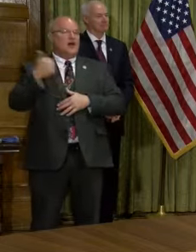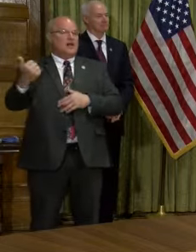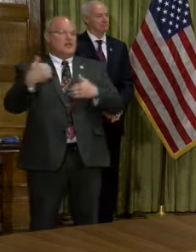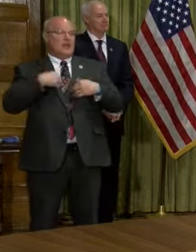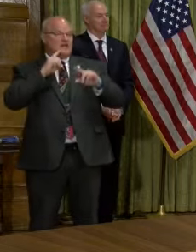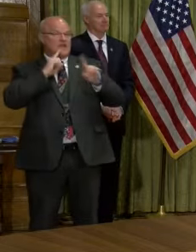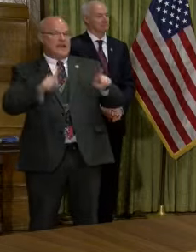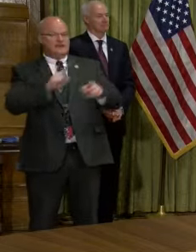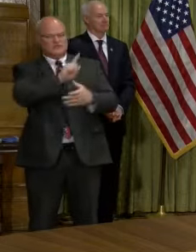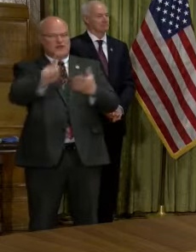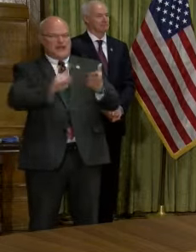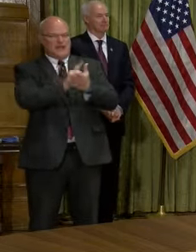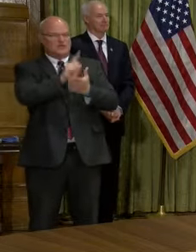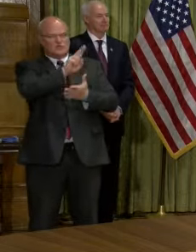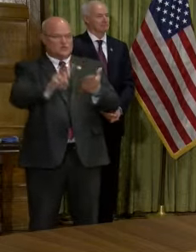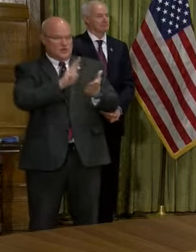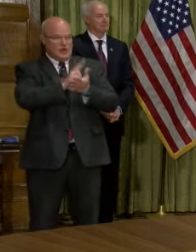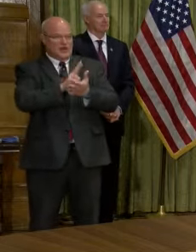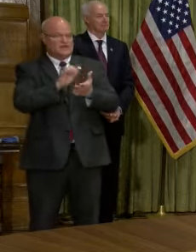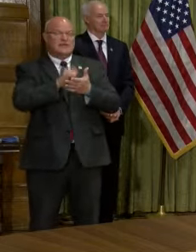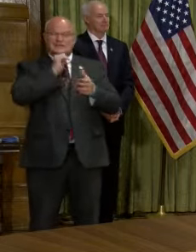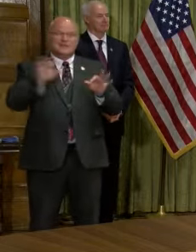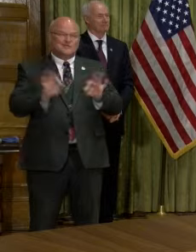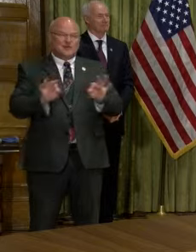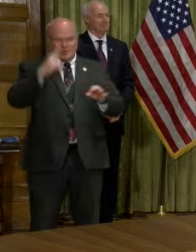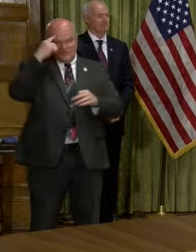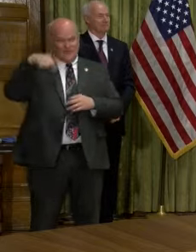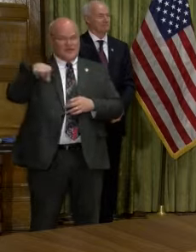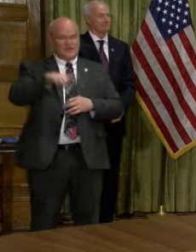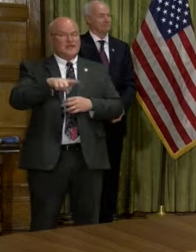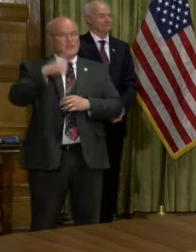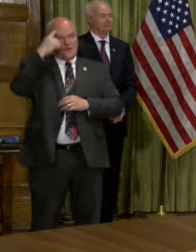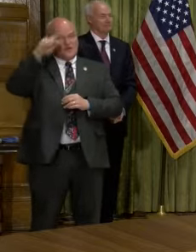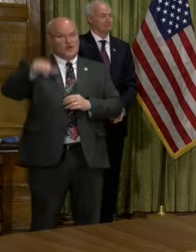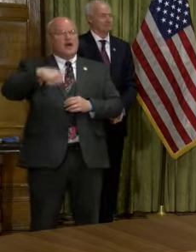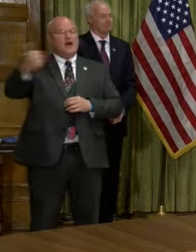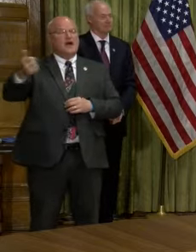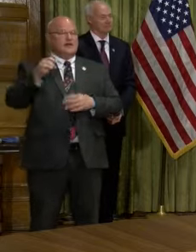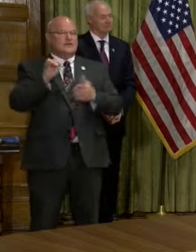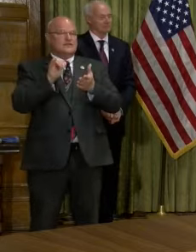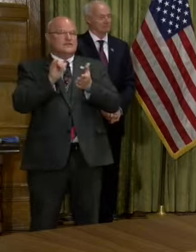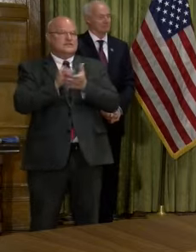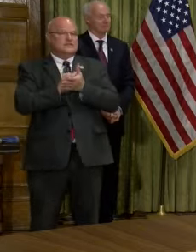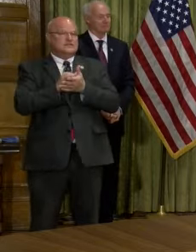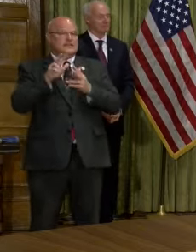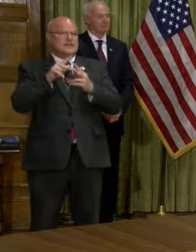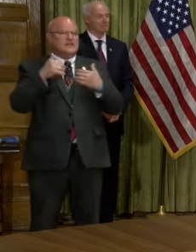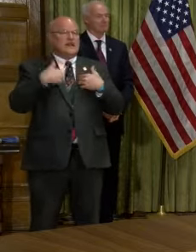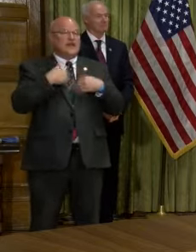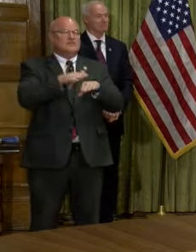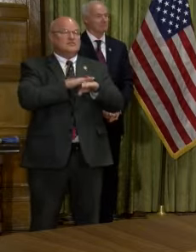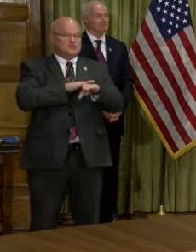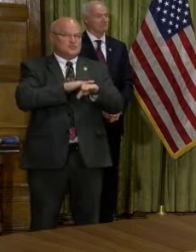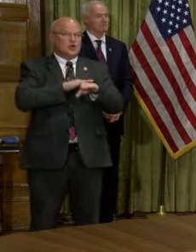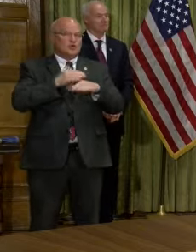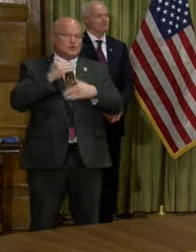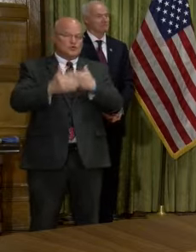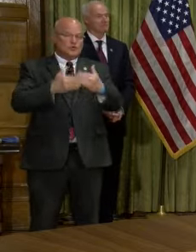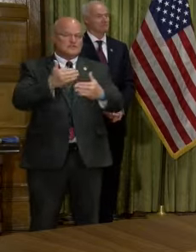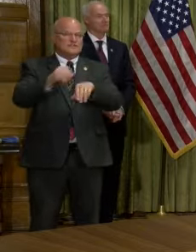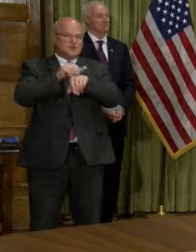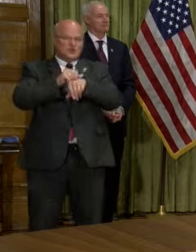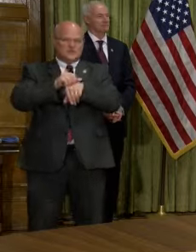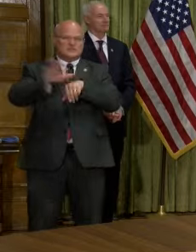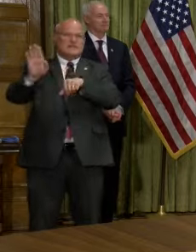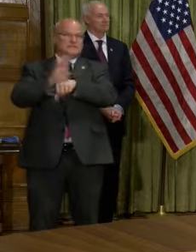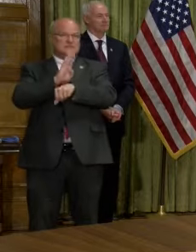answers within an hour or two, and so that's not a problem for them. For others that either have slower platforms or send out